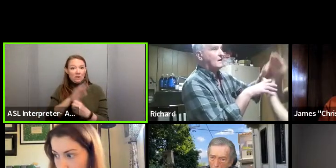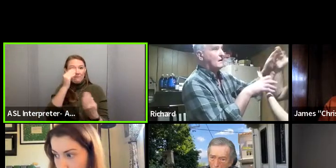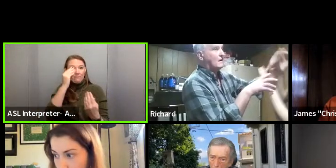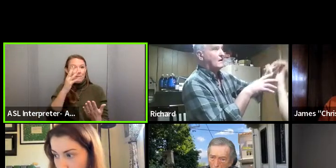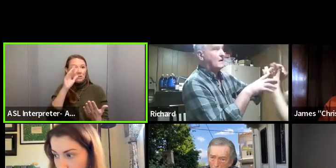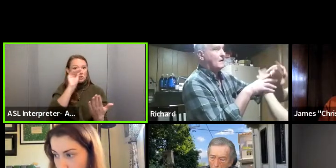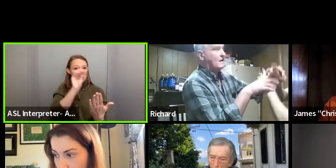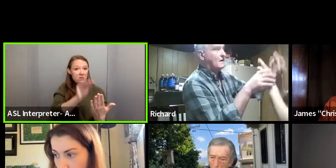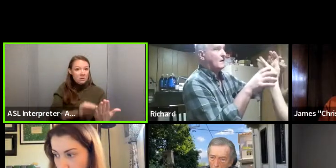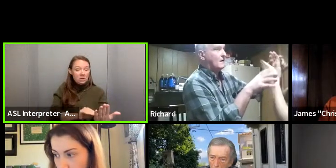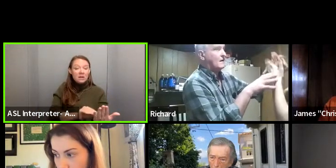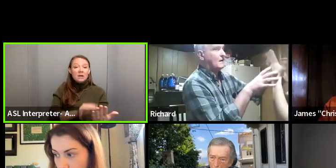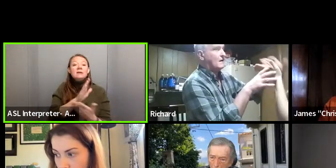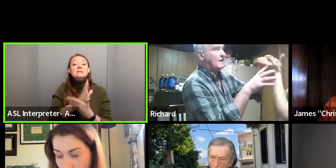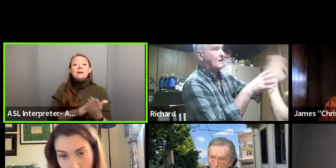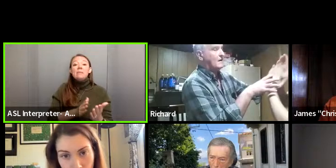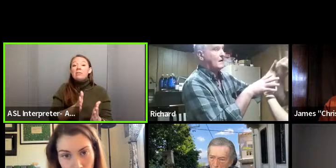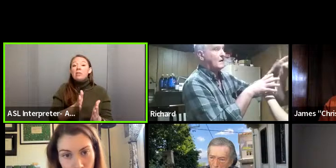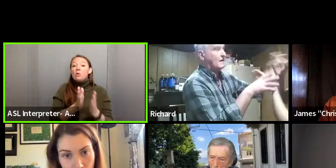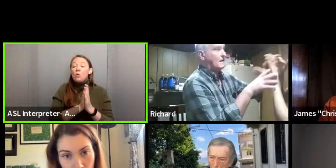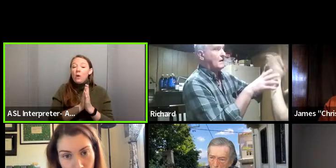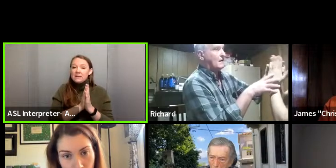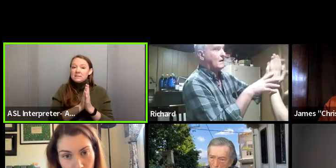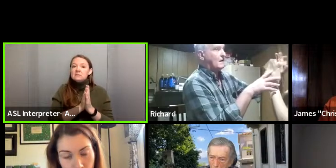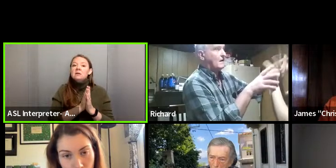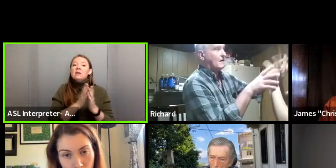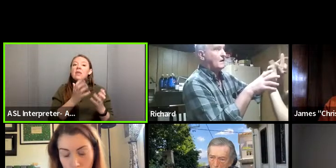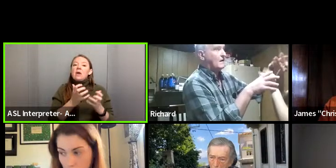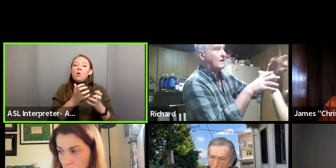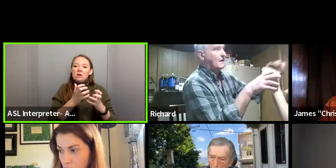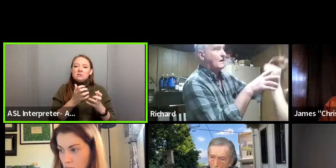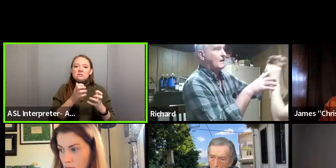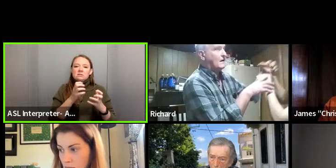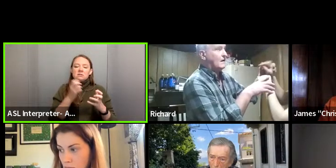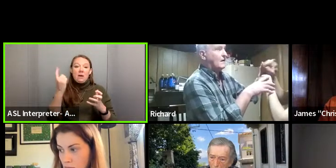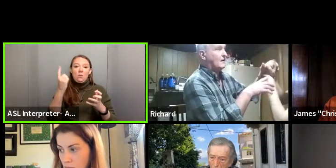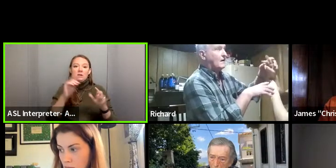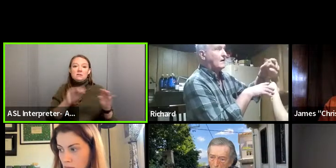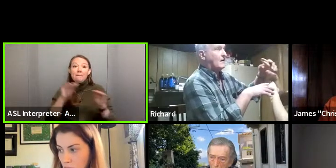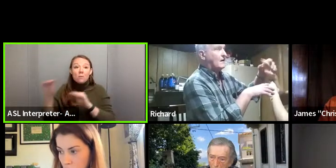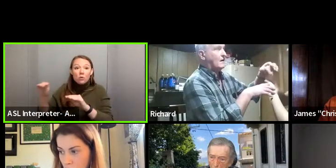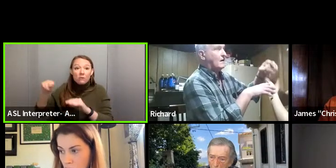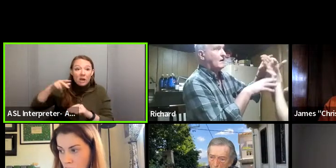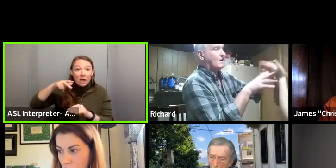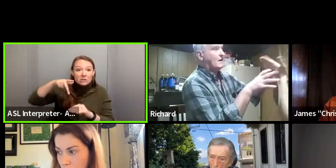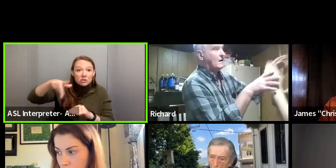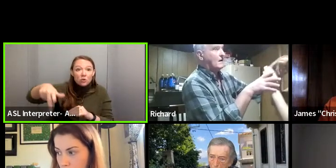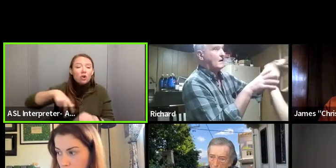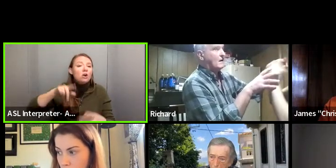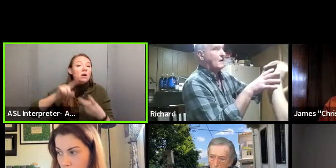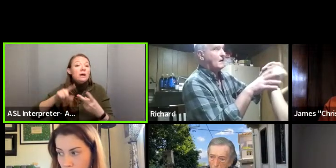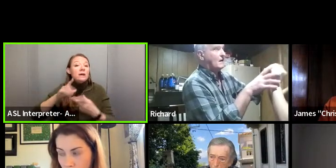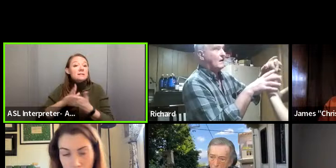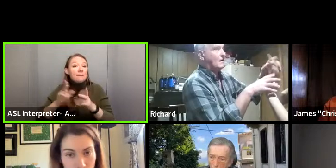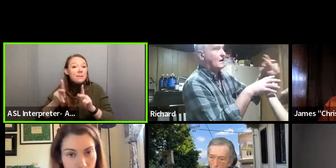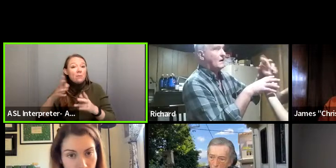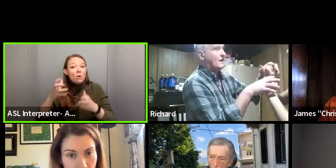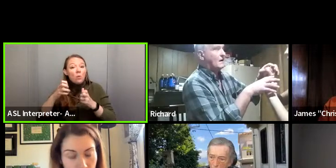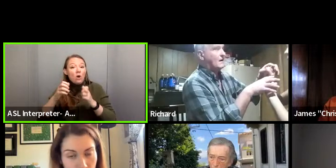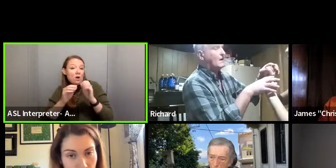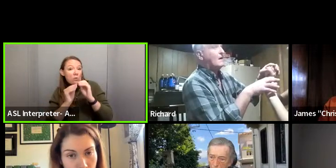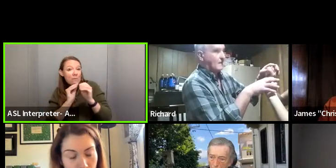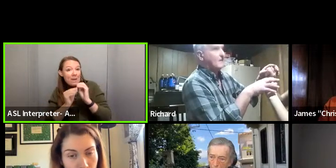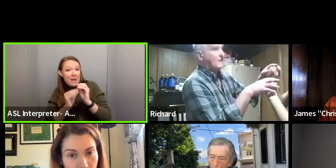these requests are to relocate a scooter, and some are to repair or make some other adjustments to a